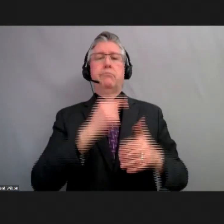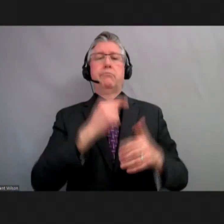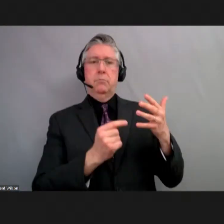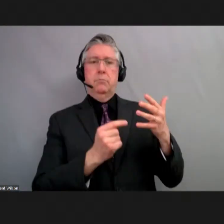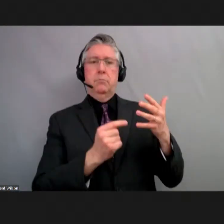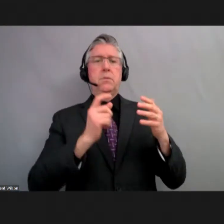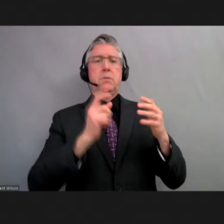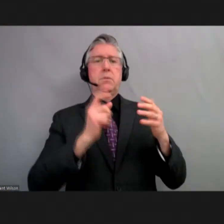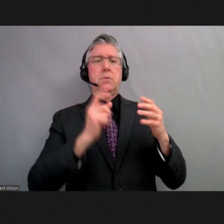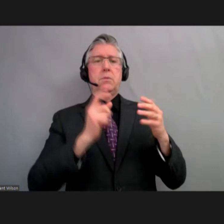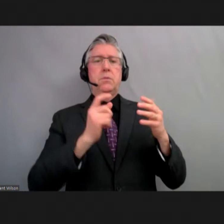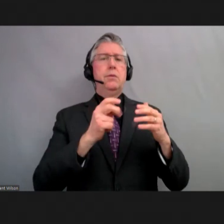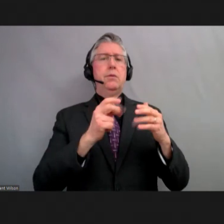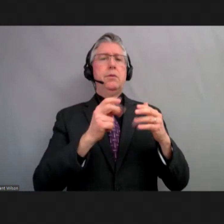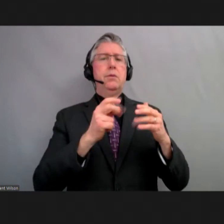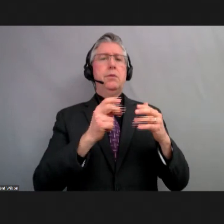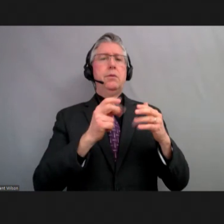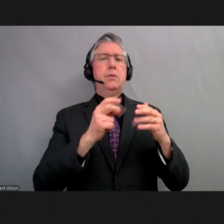released as early as